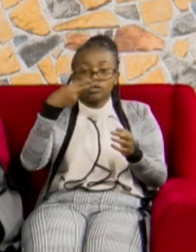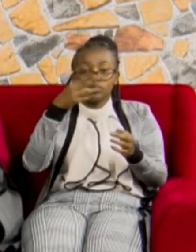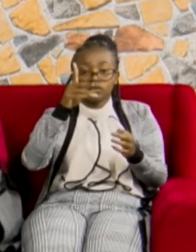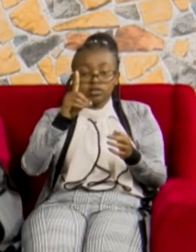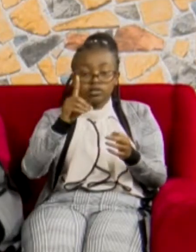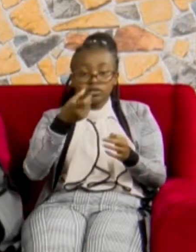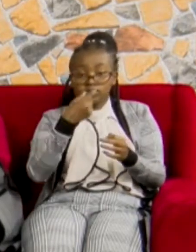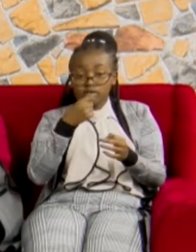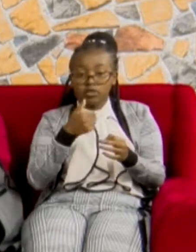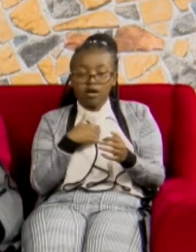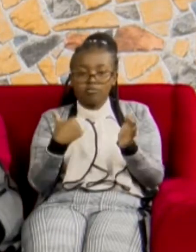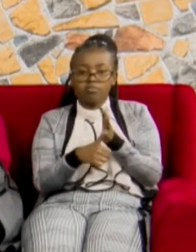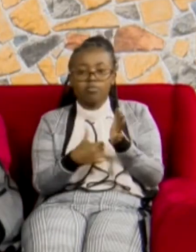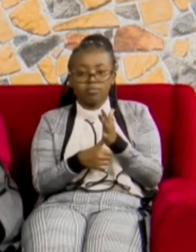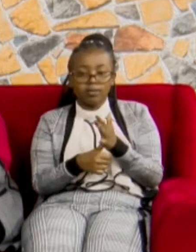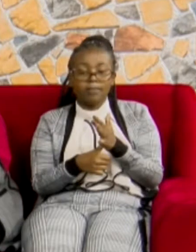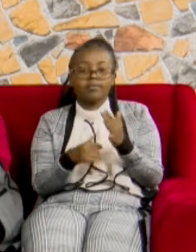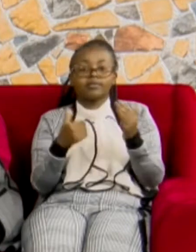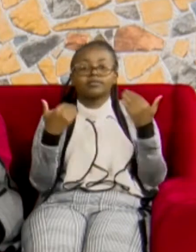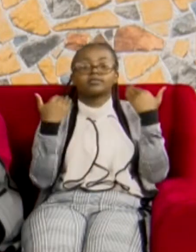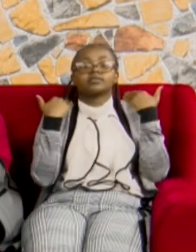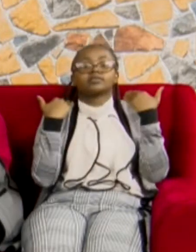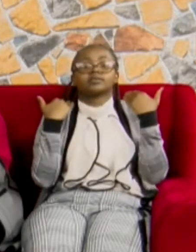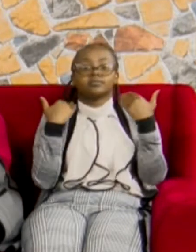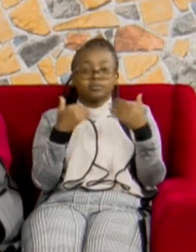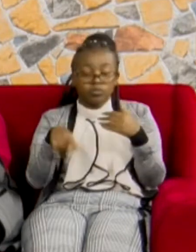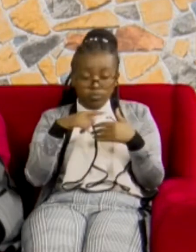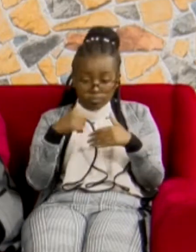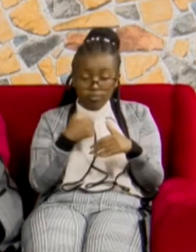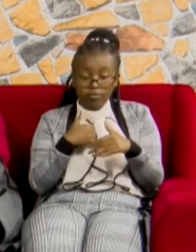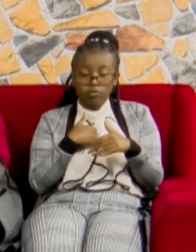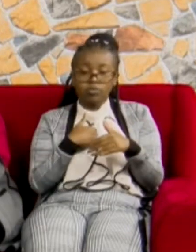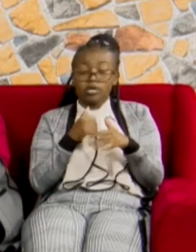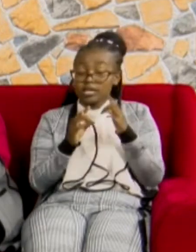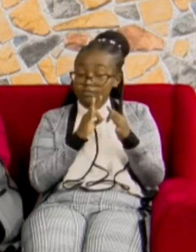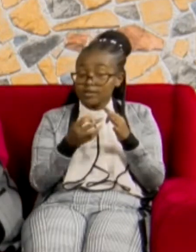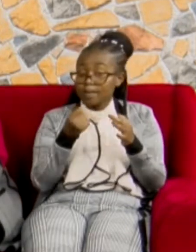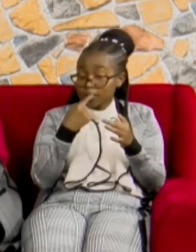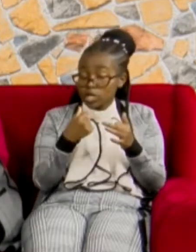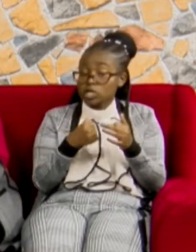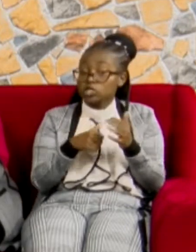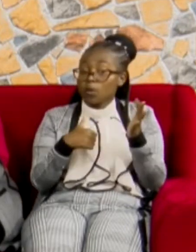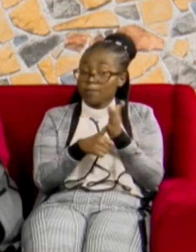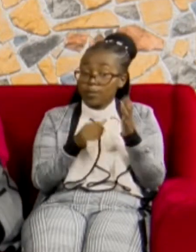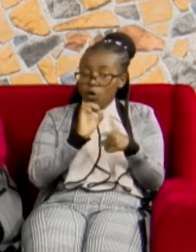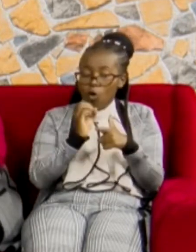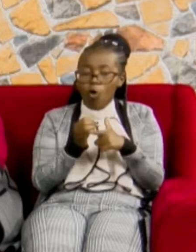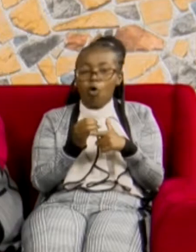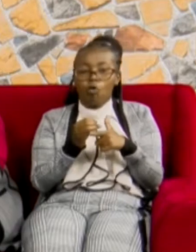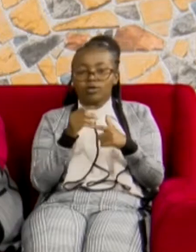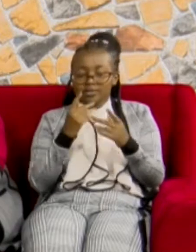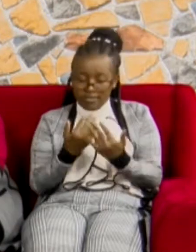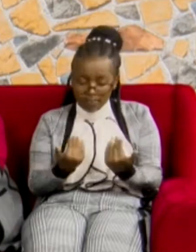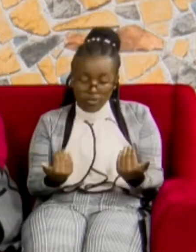at night, you're going to have problems sleeping. So we have to look at, is it a medication factor, or is it a patient factor that's causing